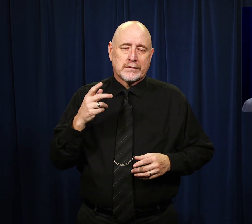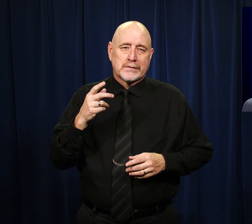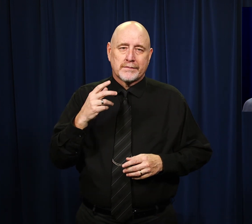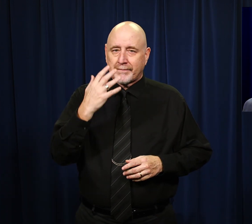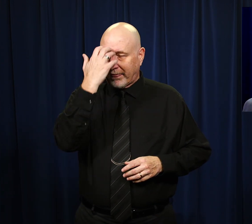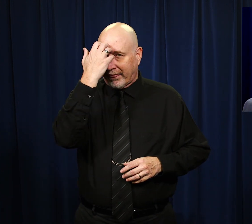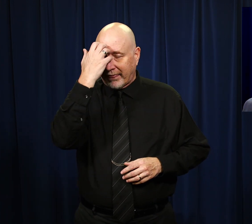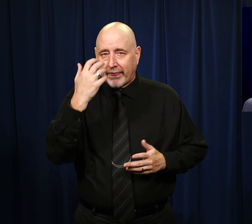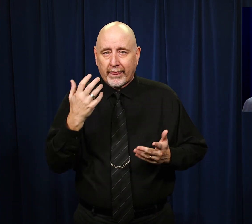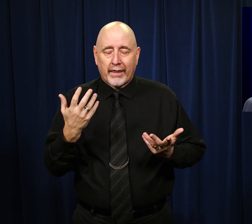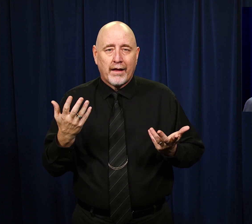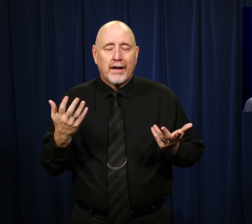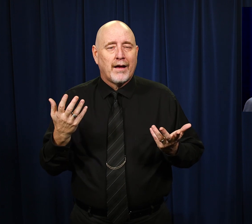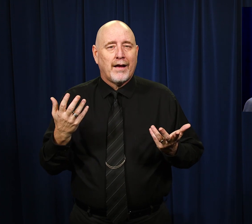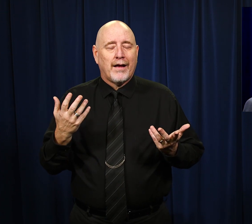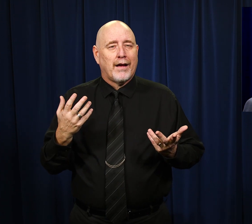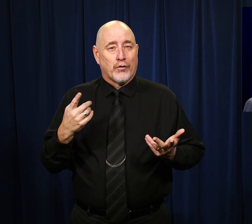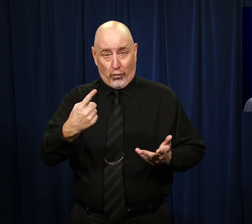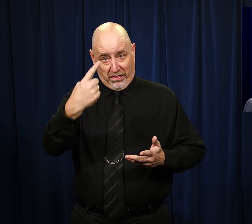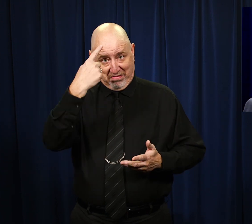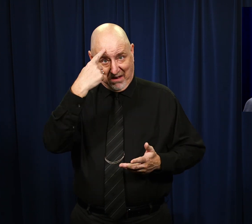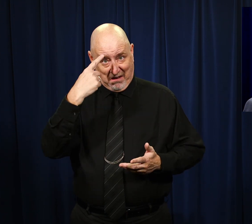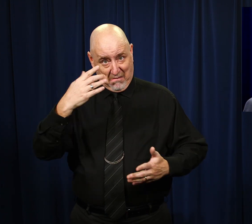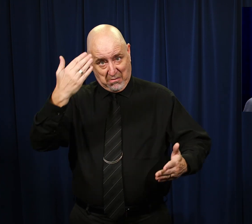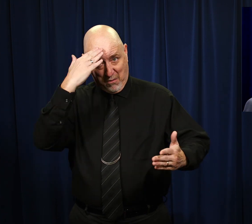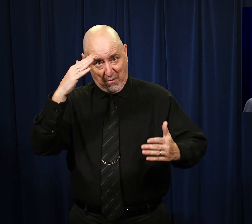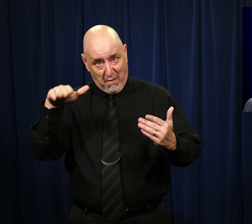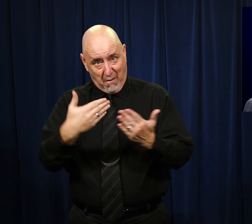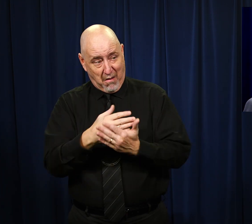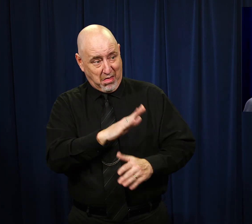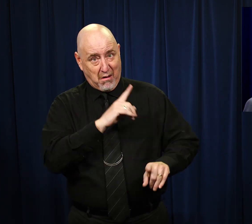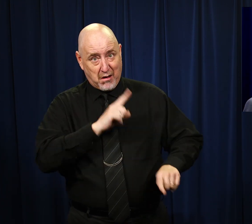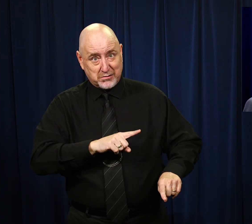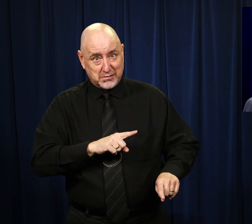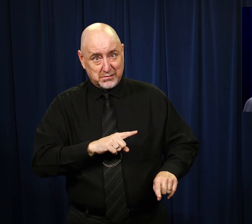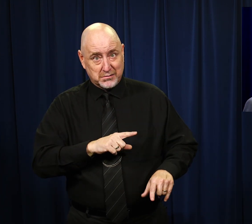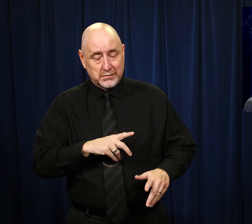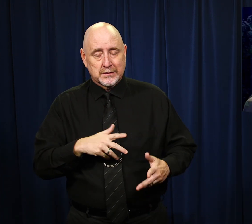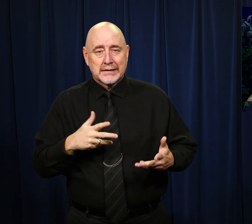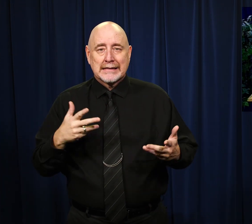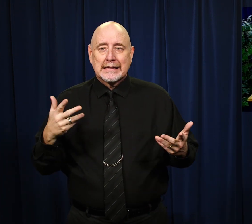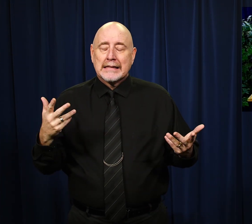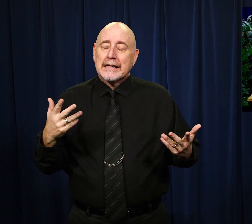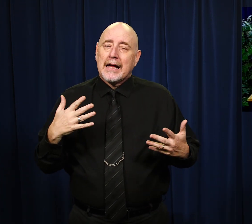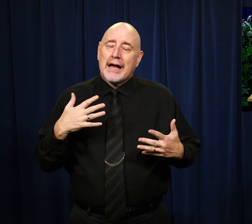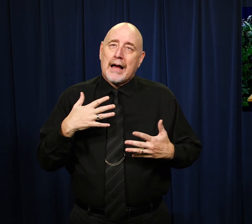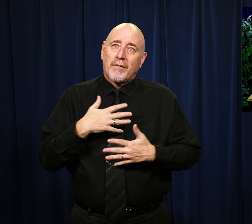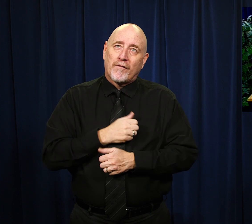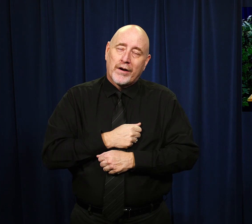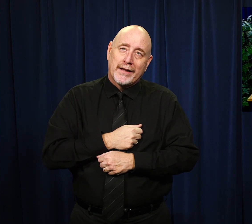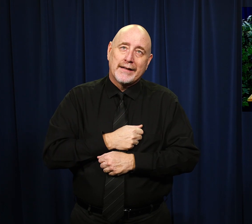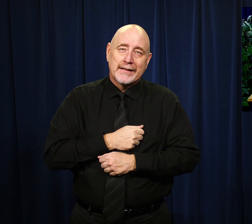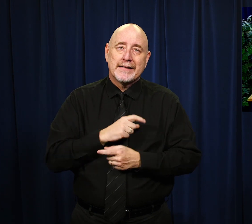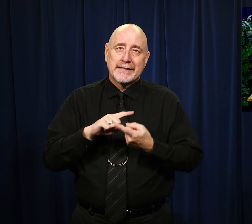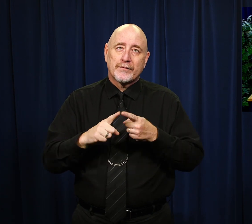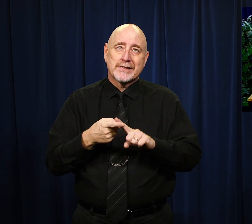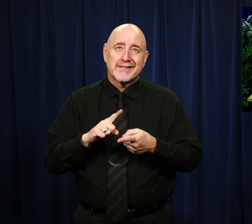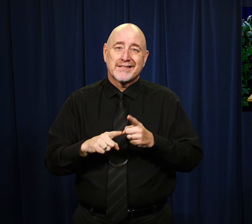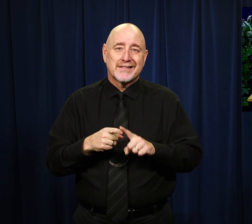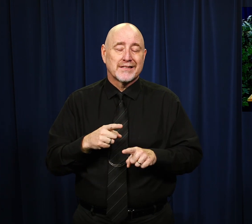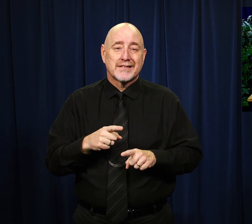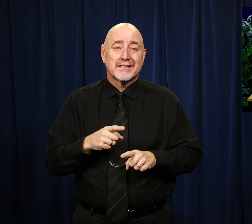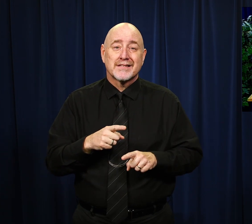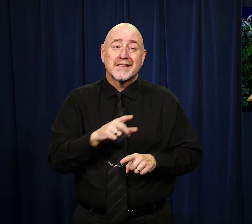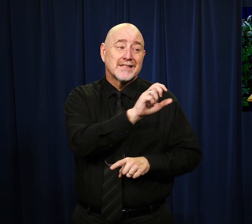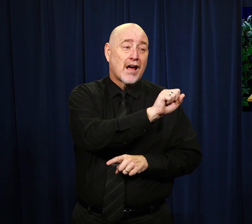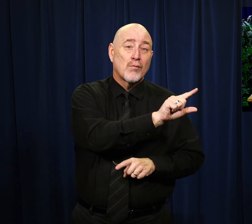crazy? That you really think you have the answer for them? I'm afraid, my friends, that really hasn't